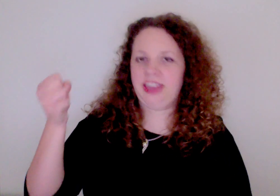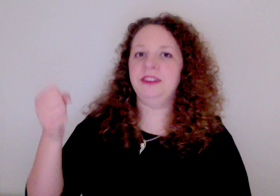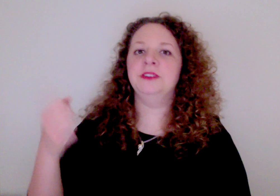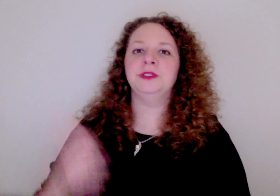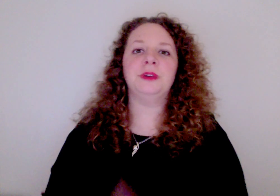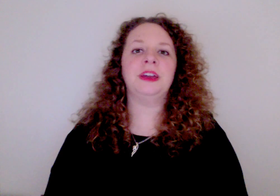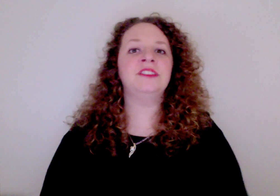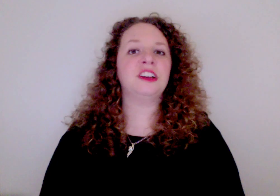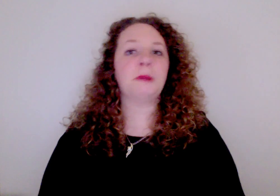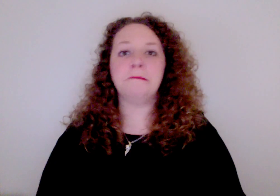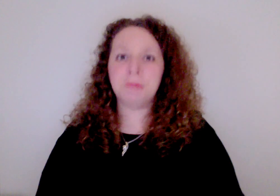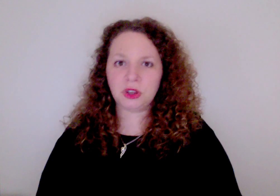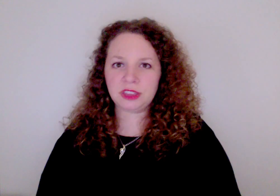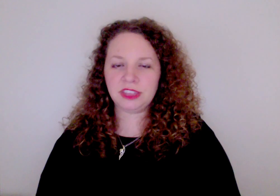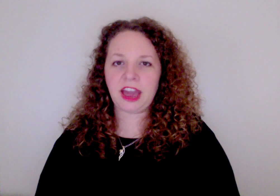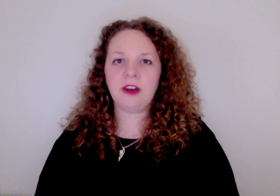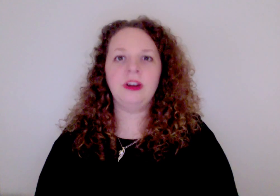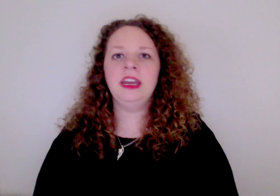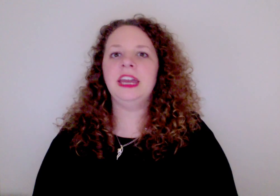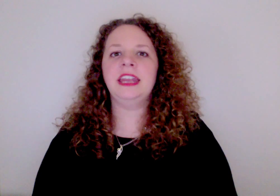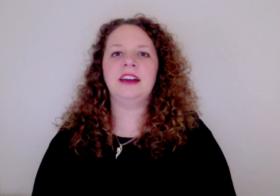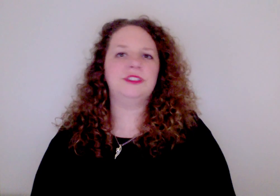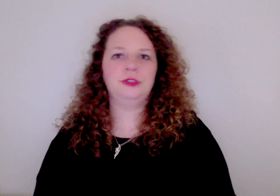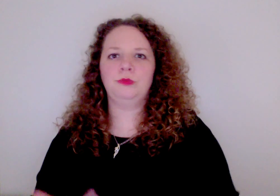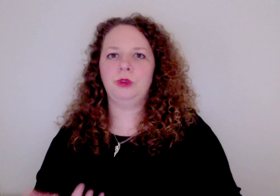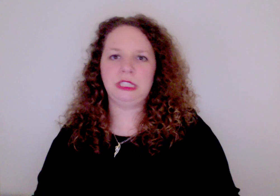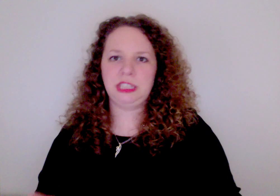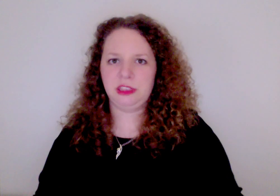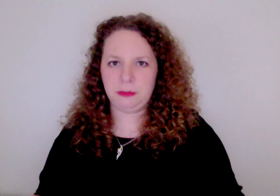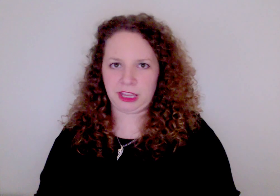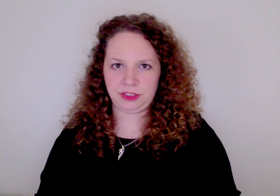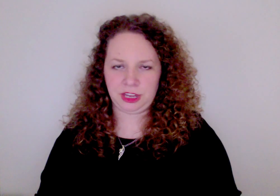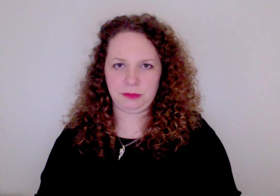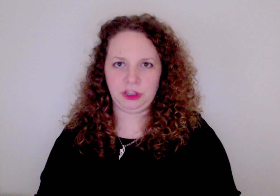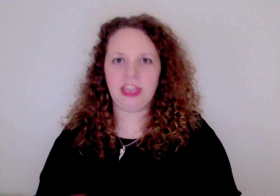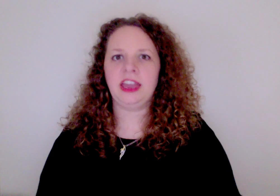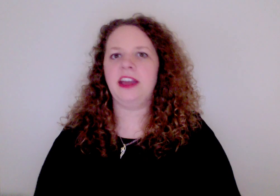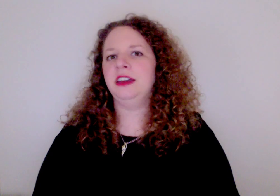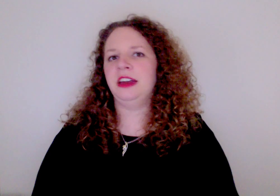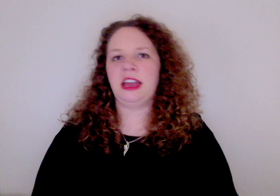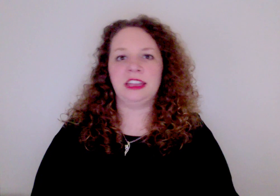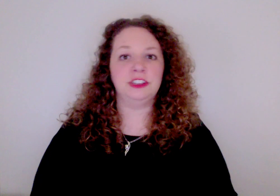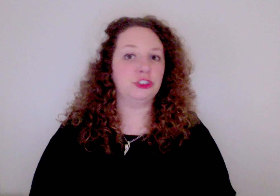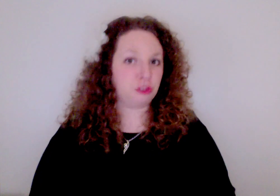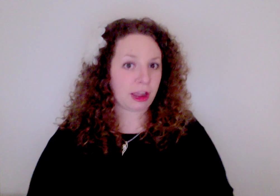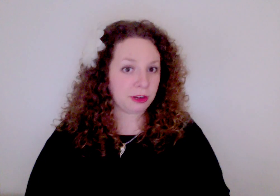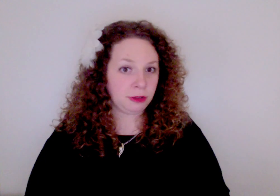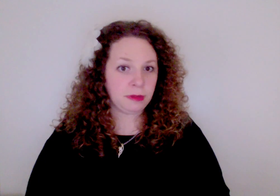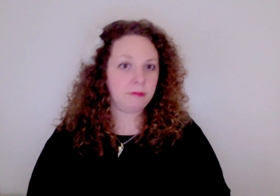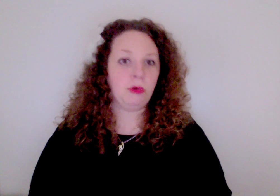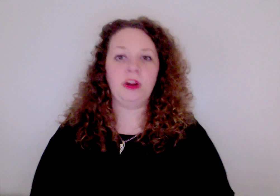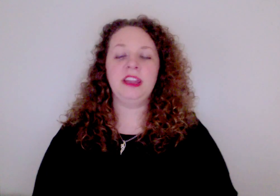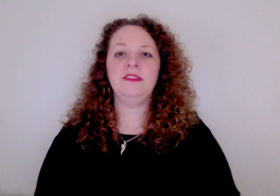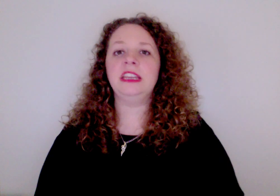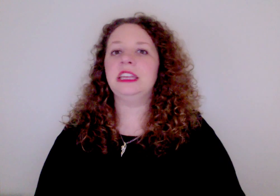Okay, so I can talk about milking the cow and ask you what's in the bucket that I'm looking at. I can describe it a little bit more even, give